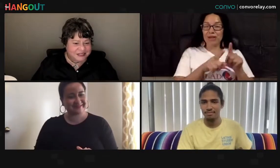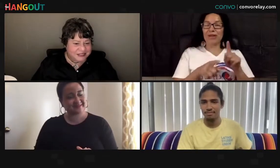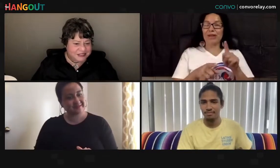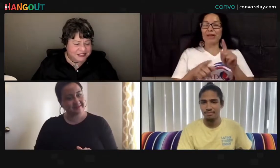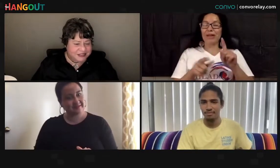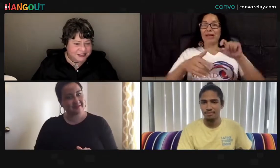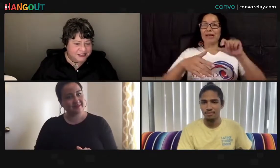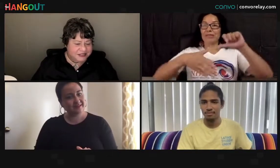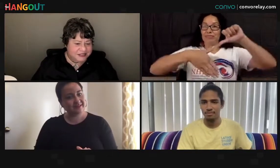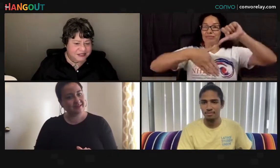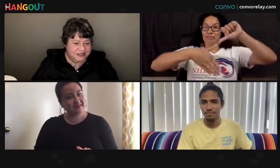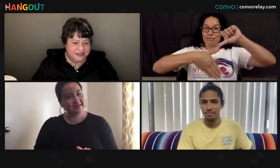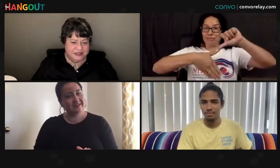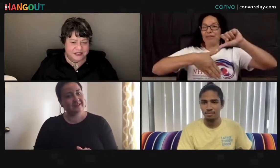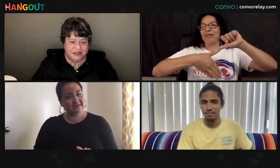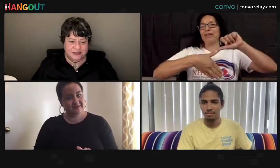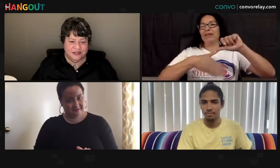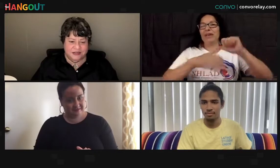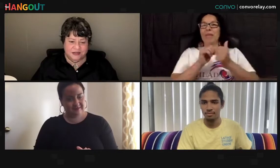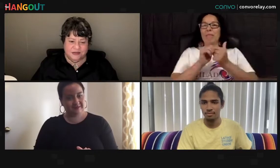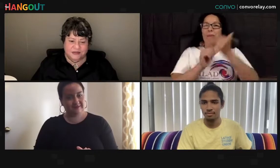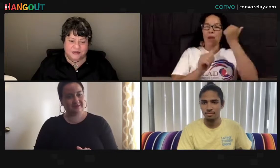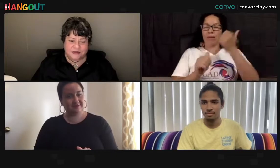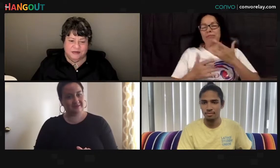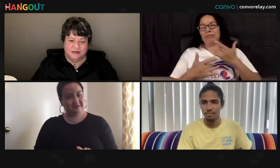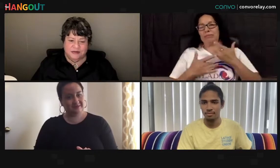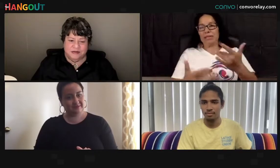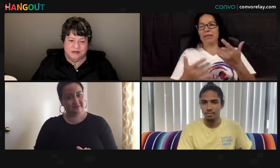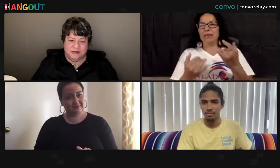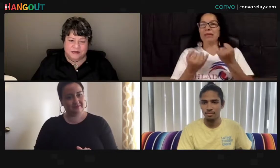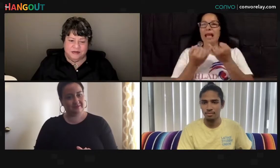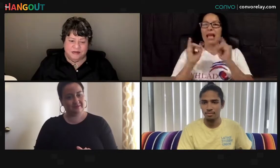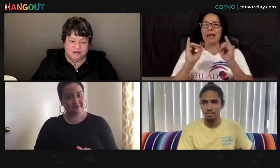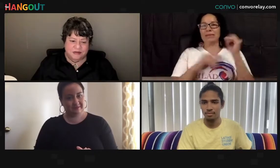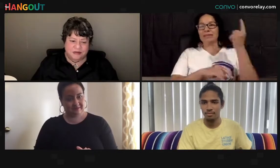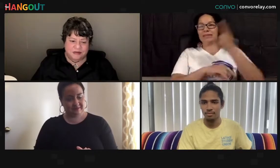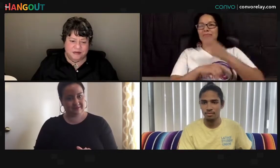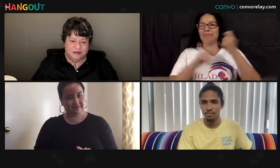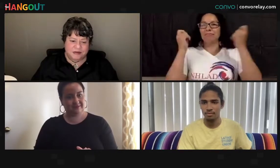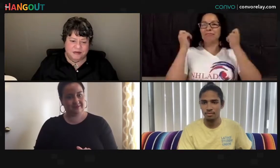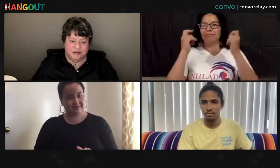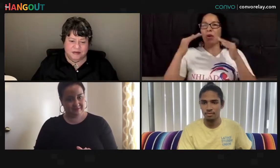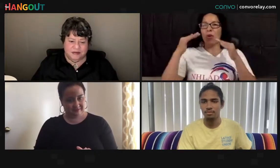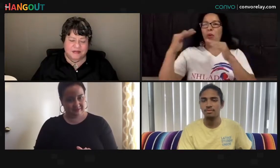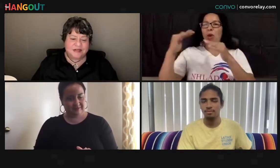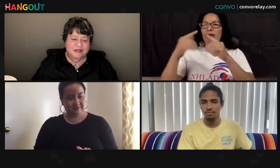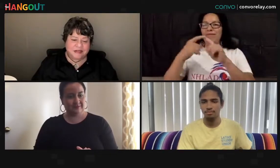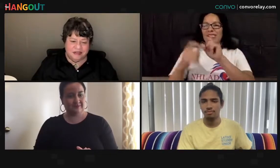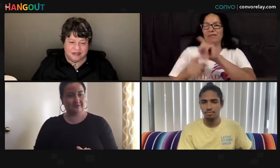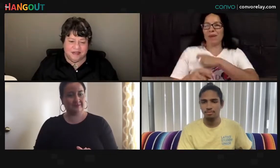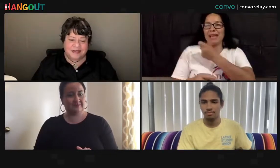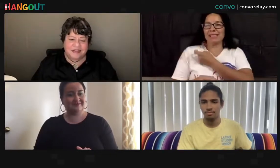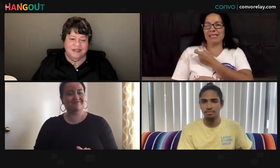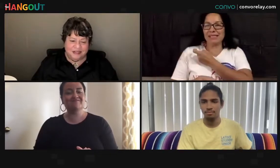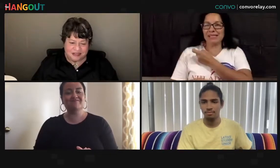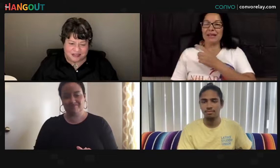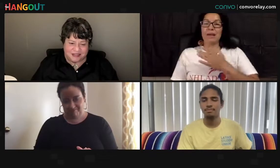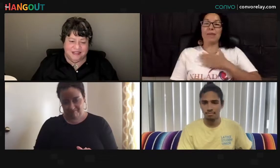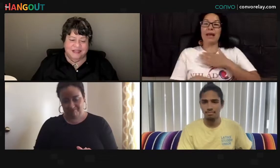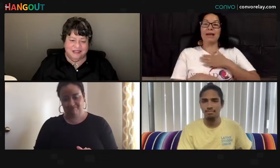This is Palona. I would say with North America and South America, typically they celebrate Independence Day from the war